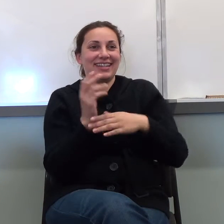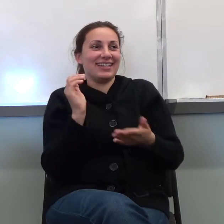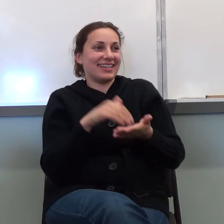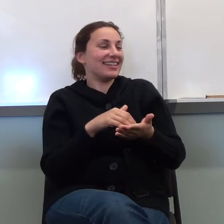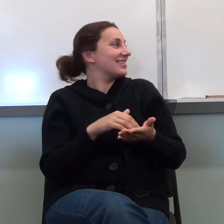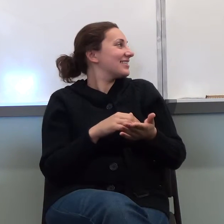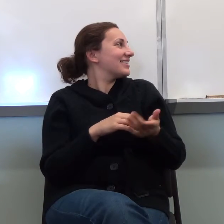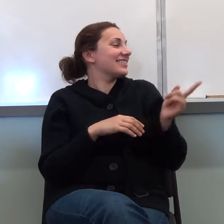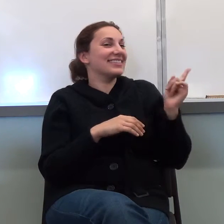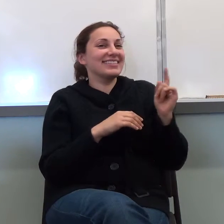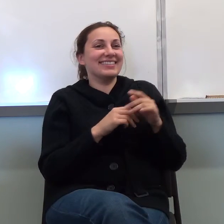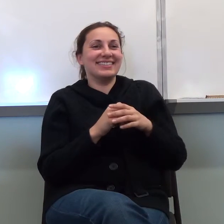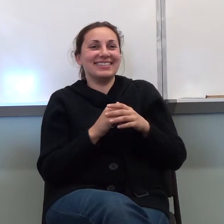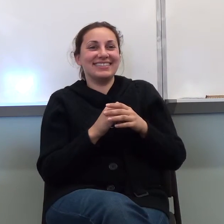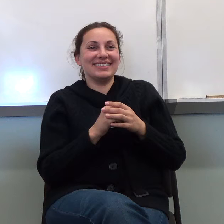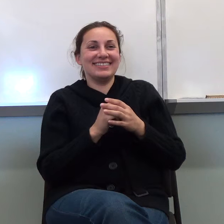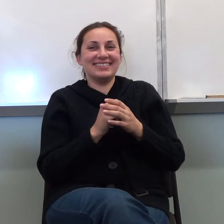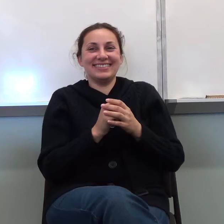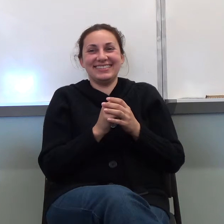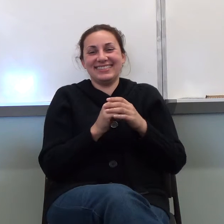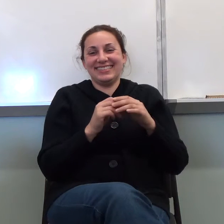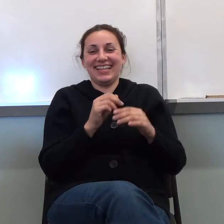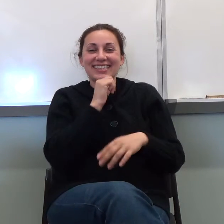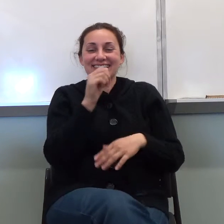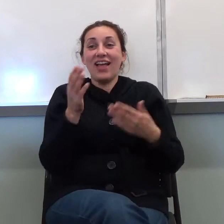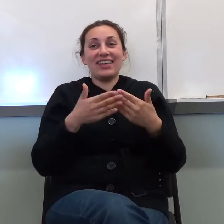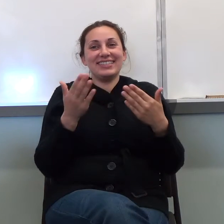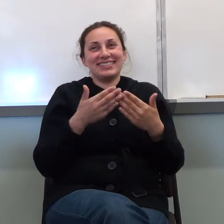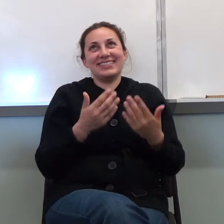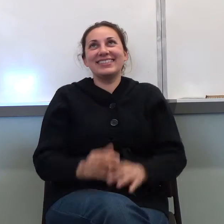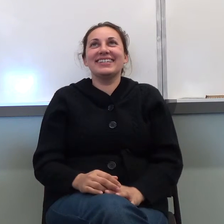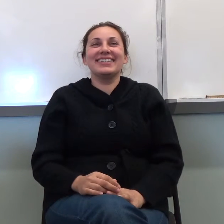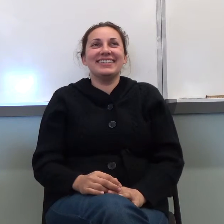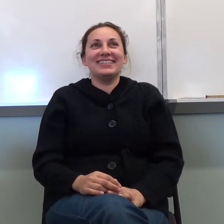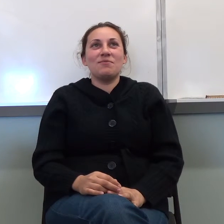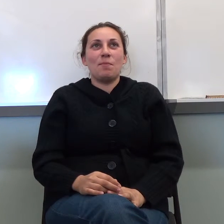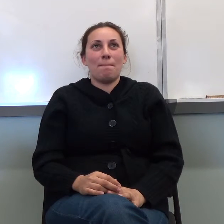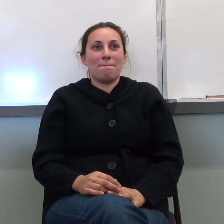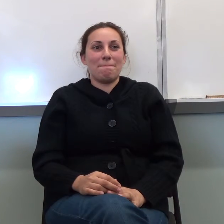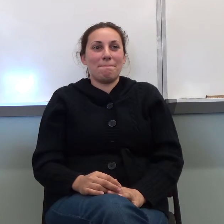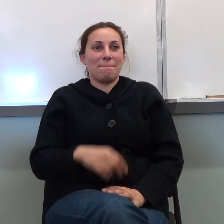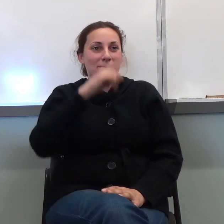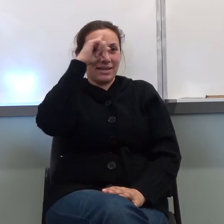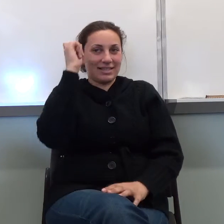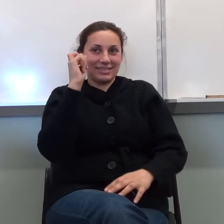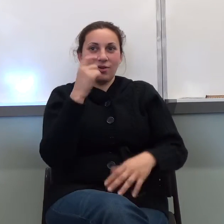this is not going to be terribly easy because of that 13 down there. It doesn't mix nicely with hundreds.